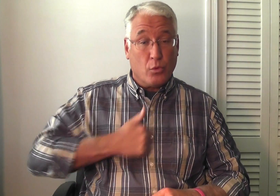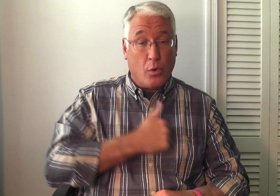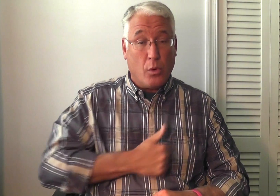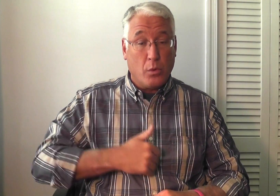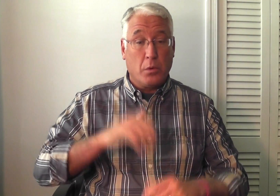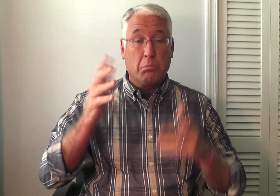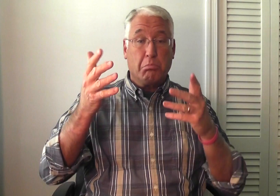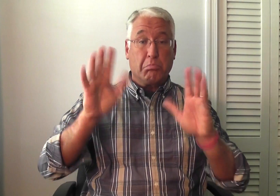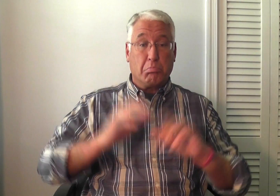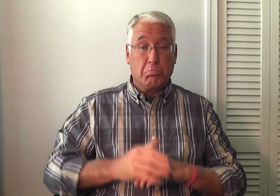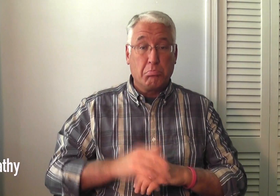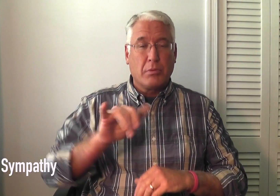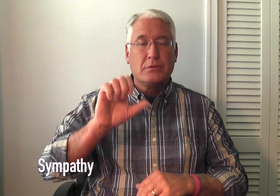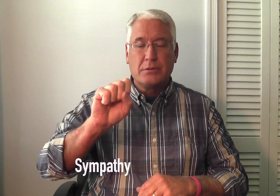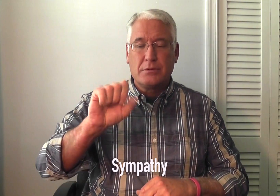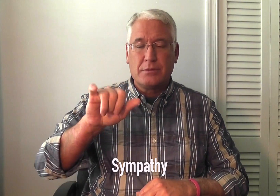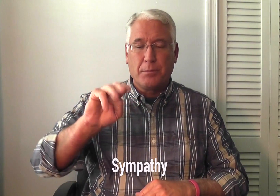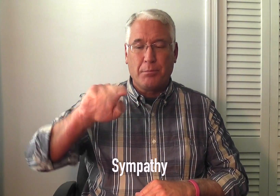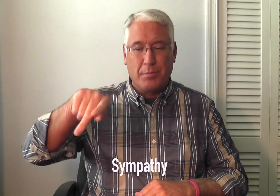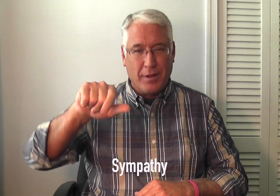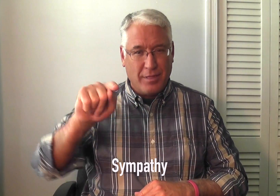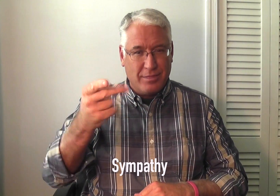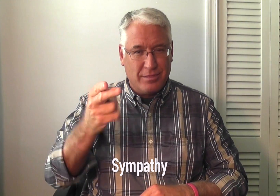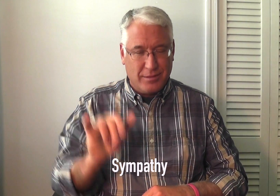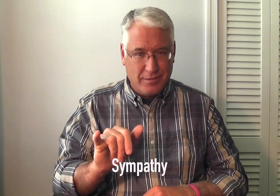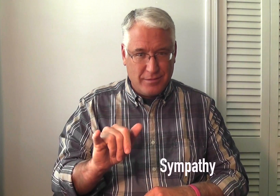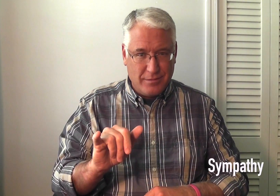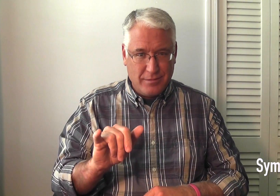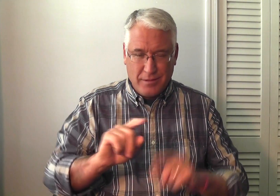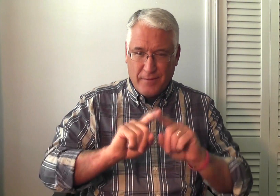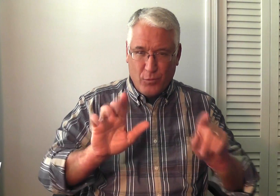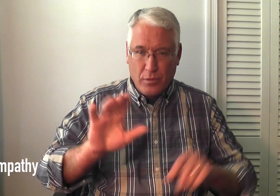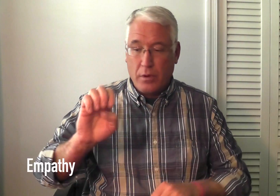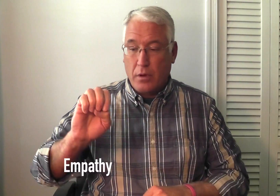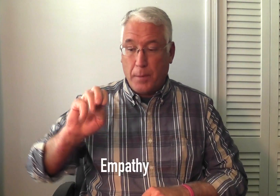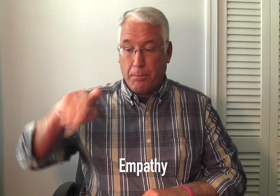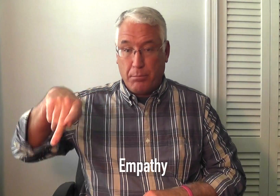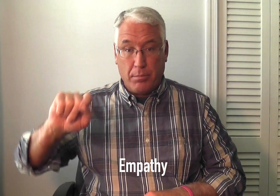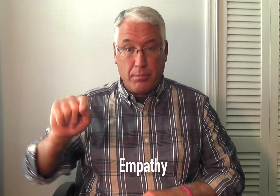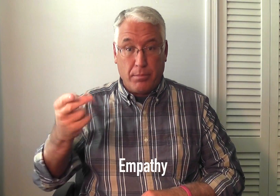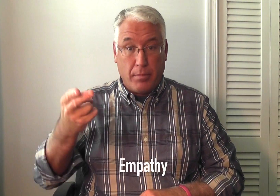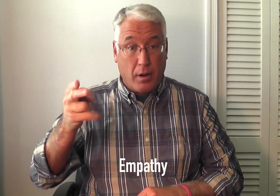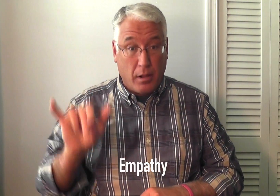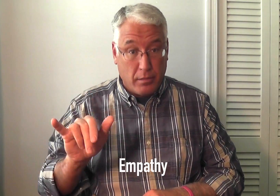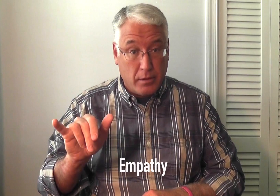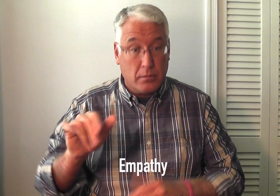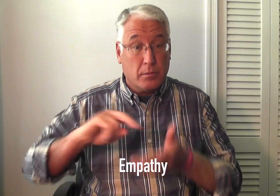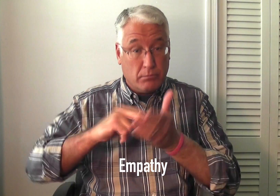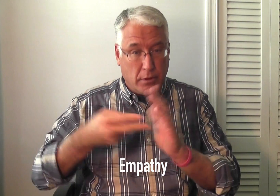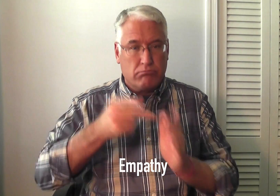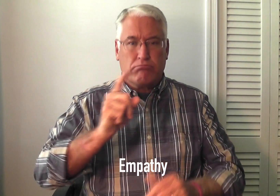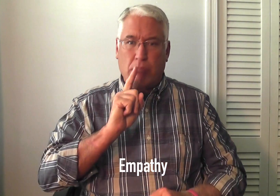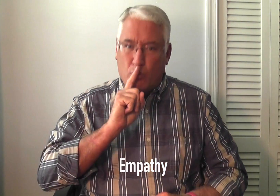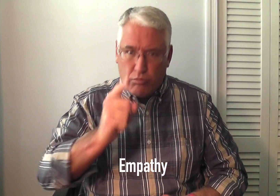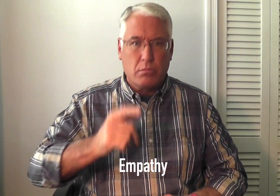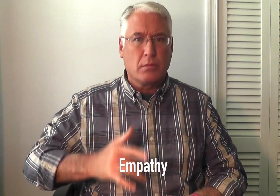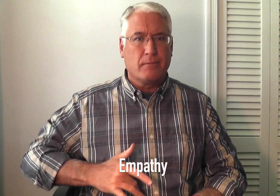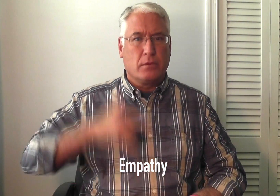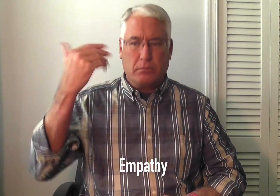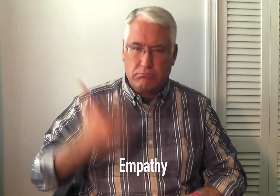that. Feeling sorry for someone is sympathy. We wish they weren't going through it, of course, but empathy